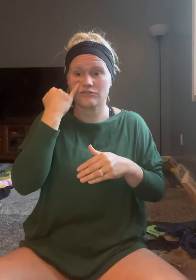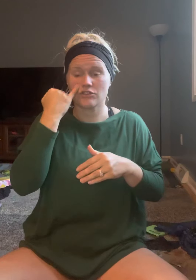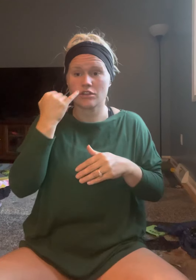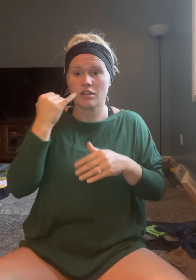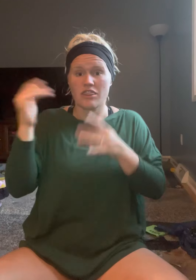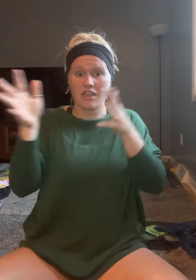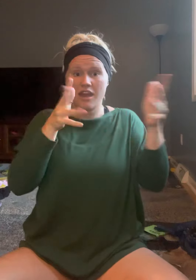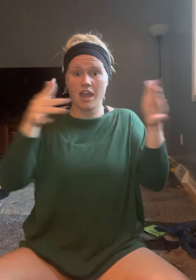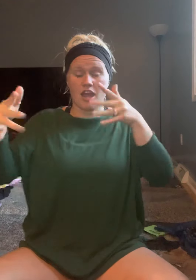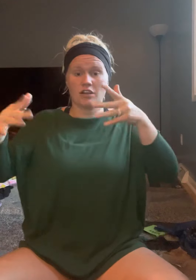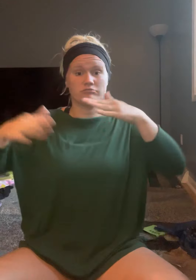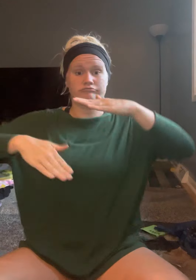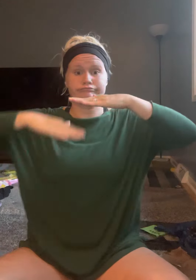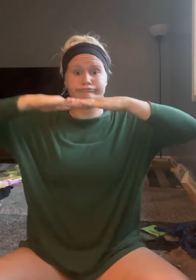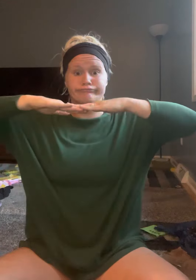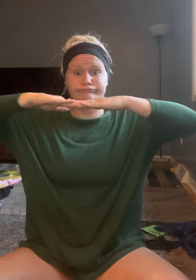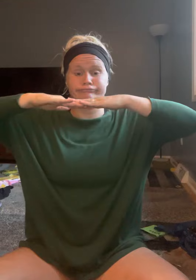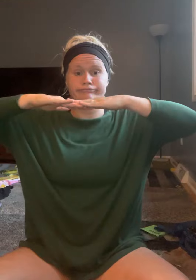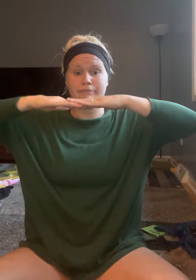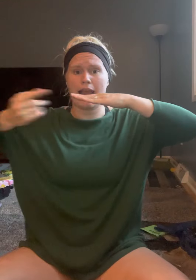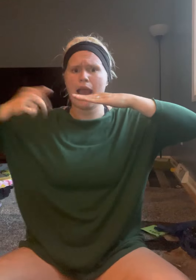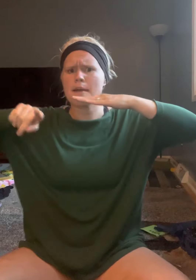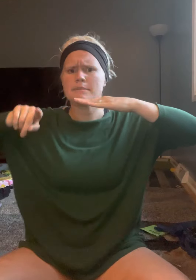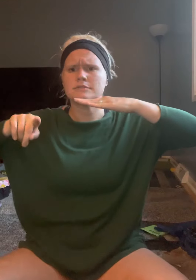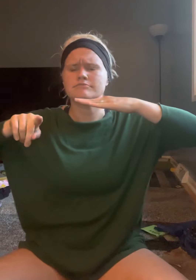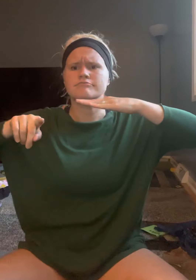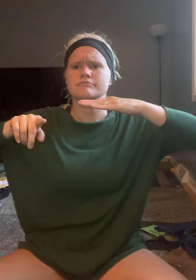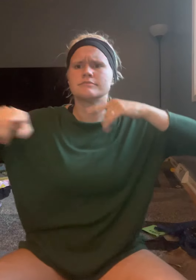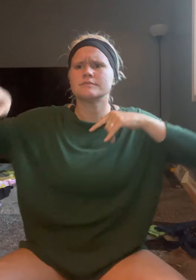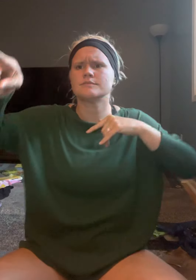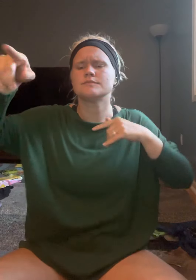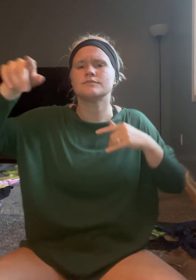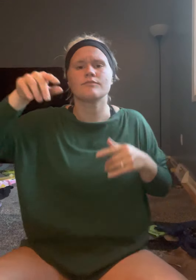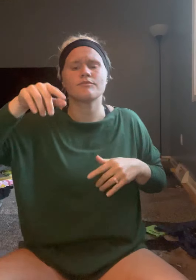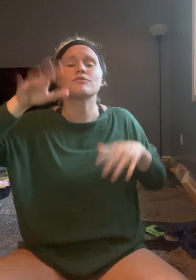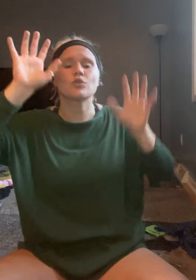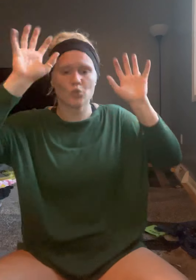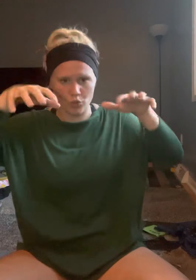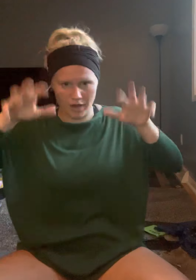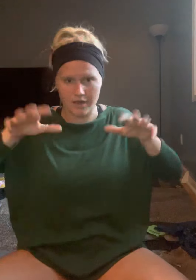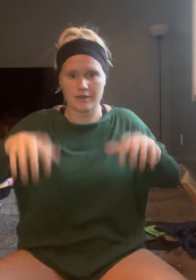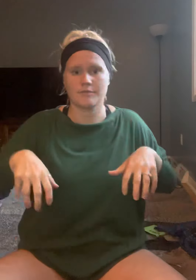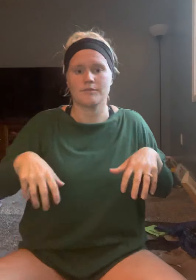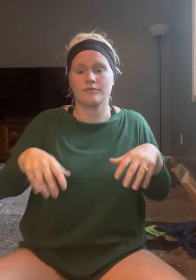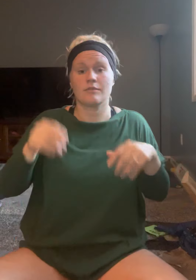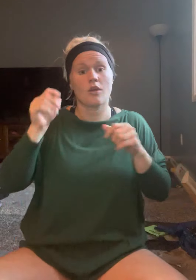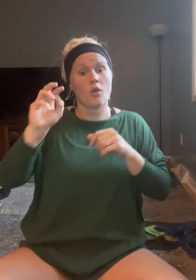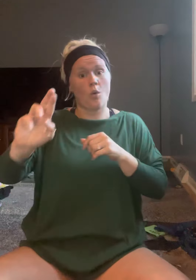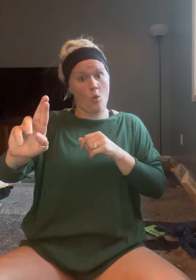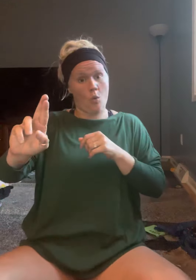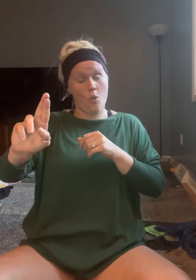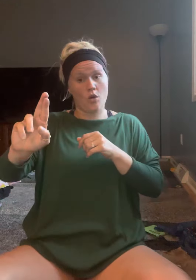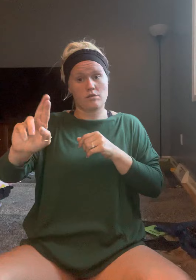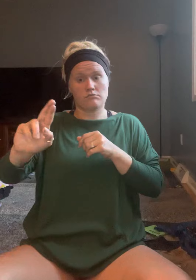Jim? It rains. Or you get a rapid temperature change, and suddenly